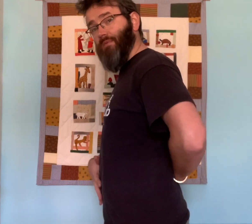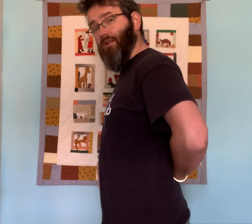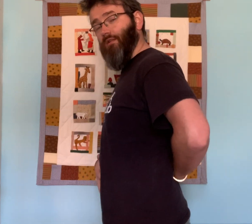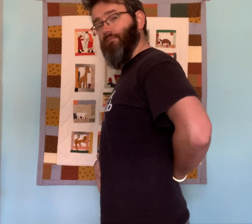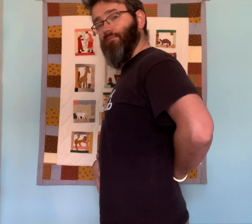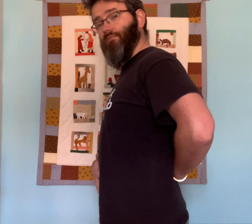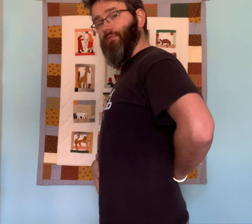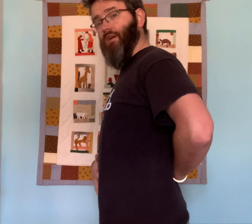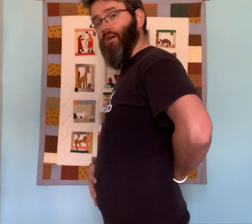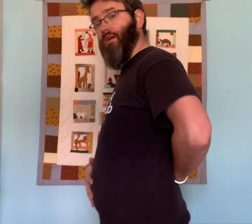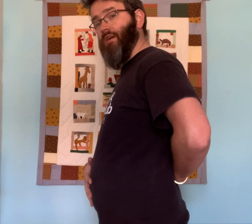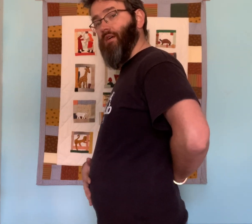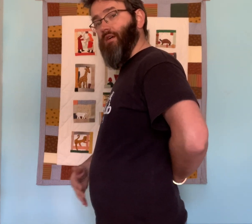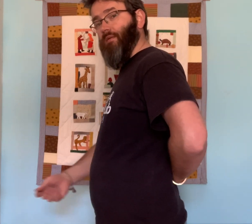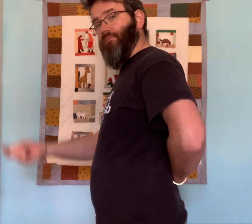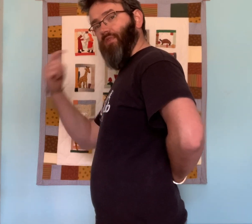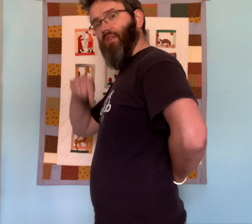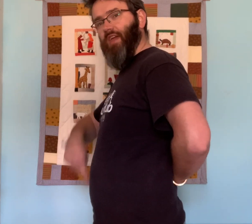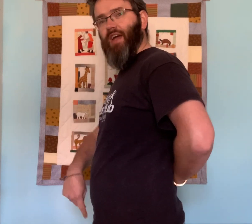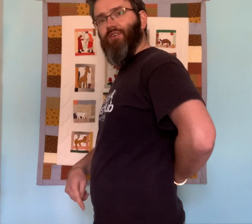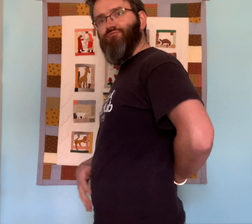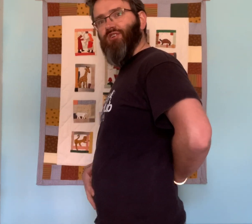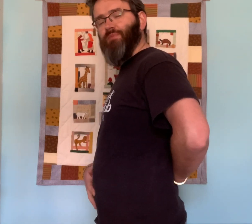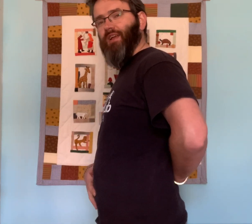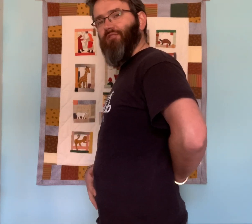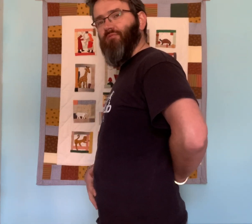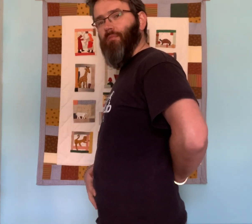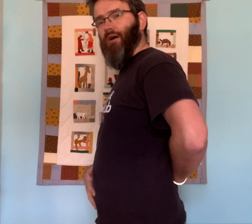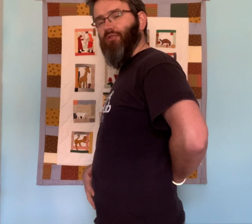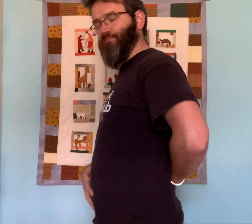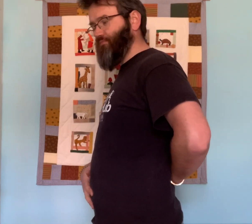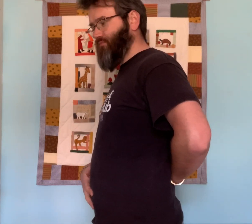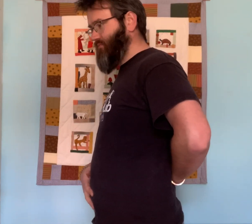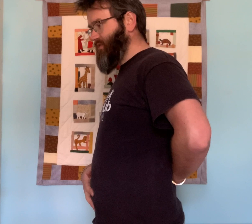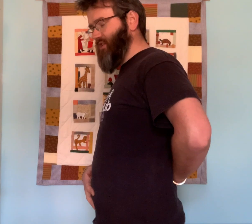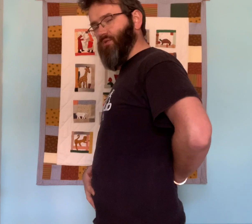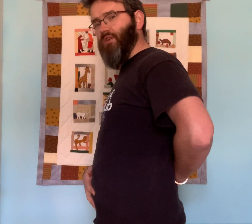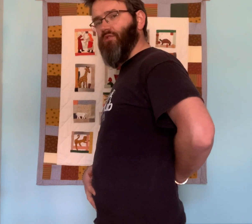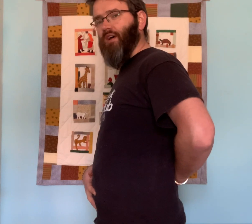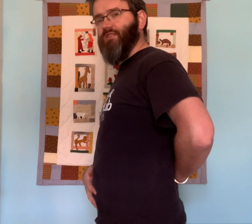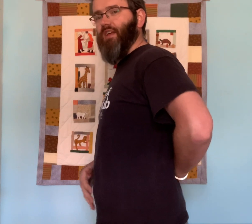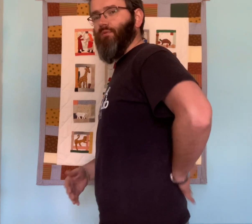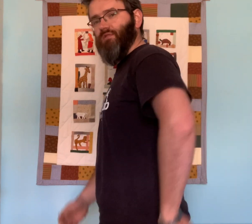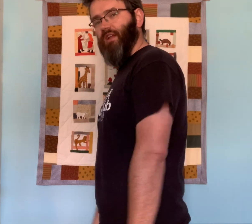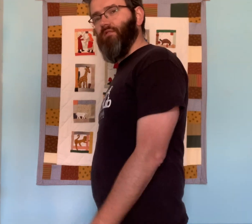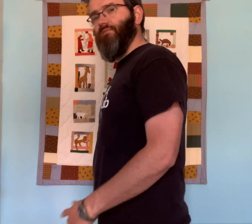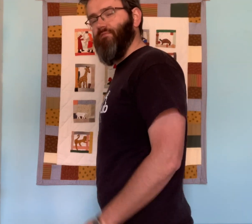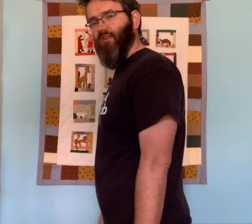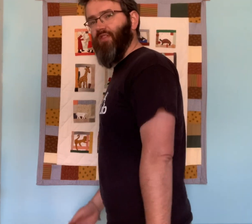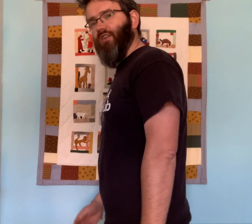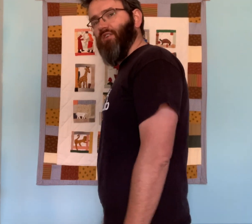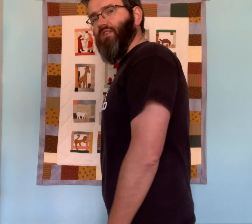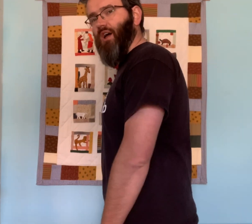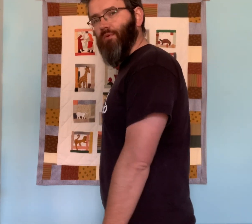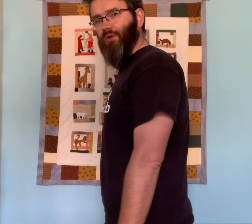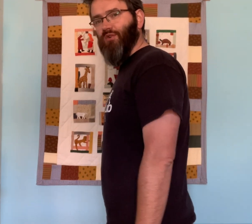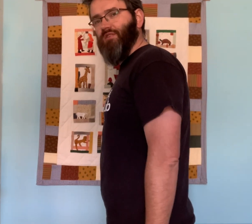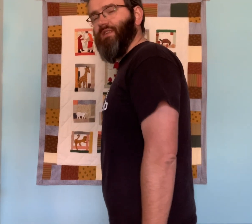middle, and the air can rush back in through my mouth. So we're going to do that together. We'll stand, find that nice alignment we got in step